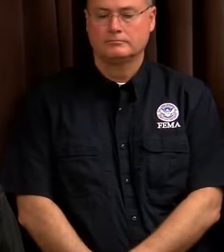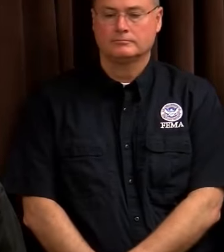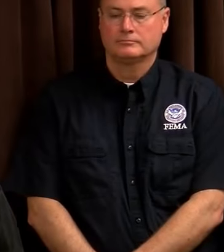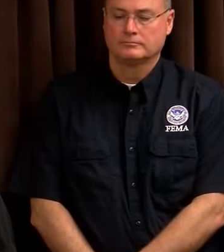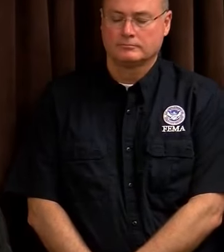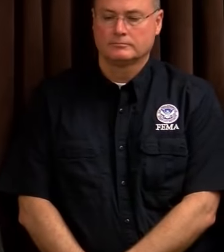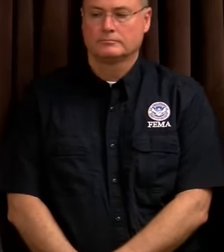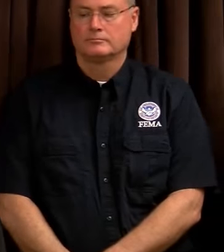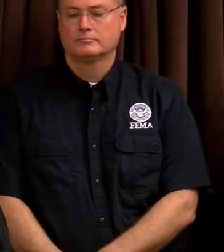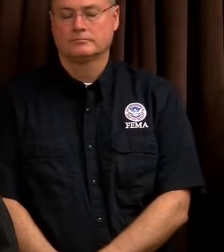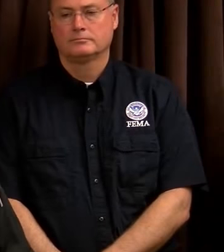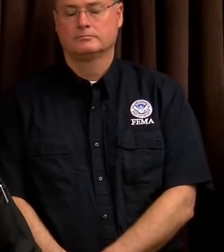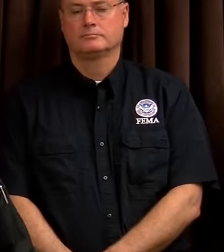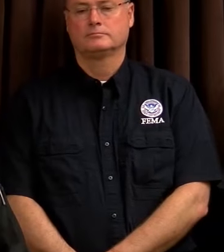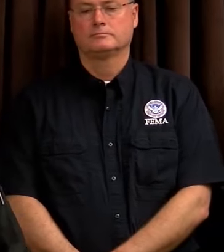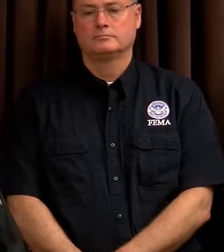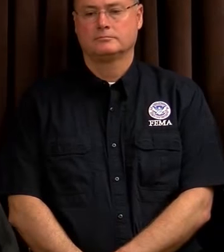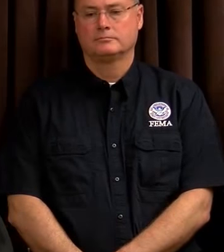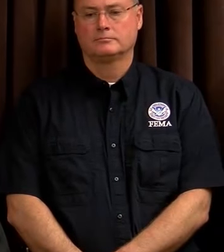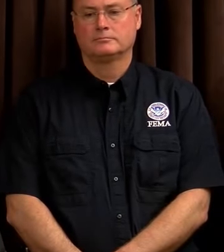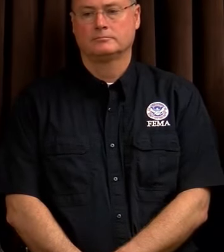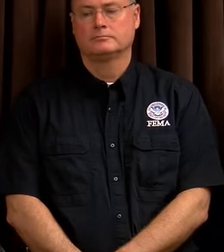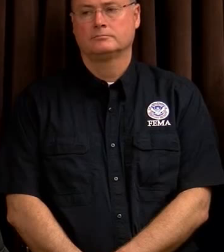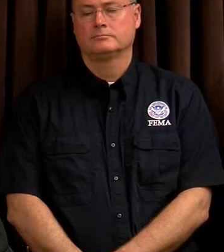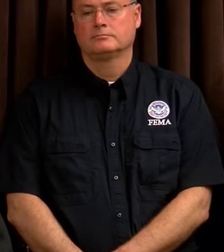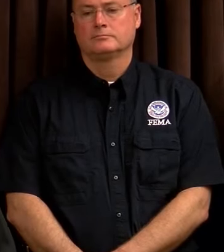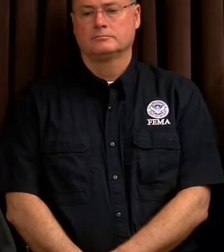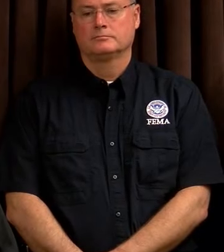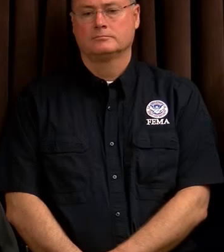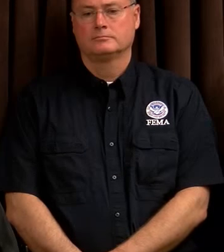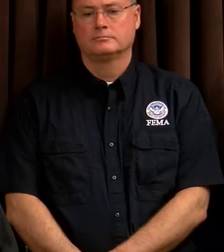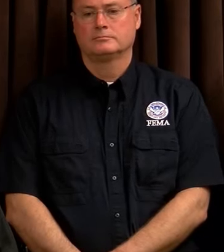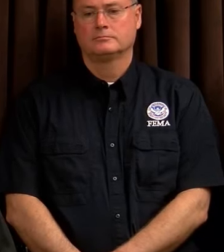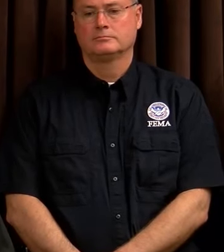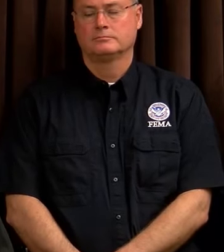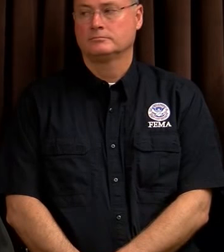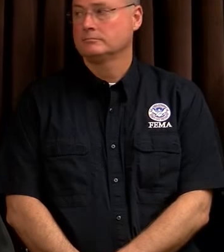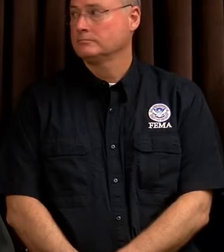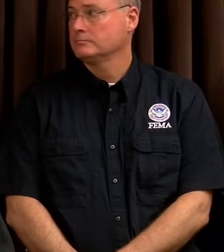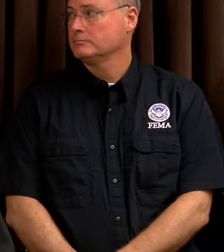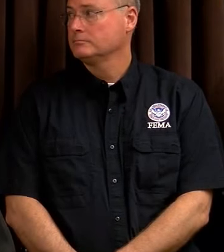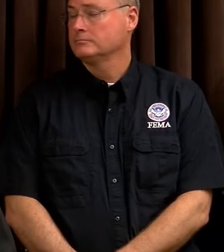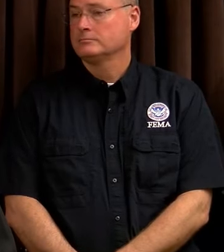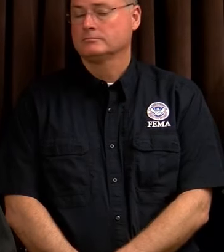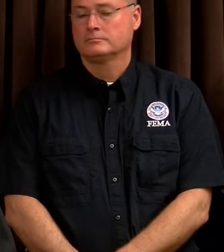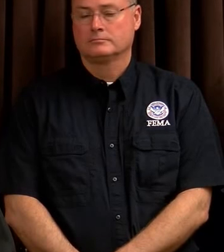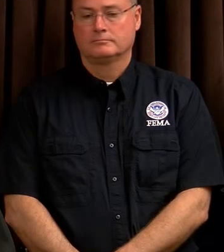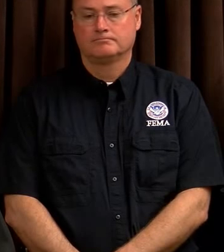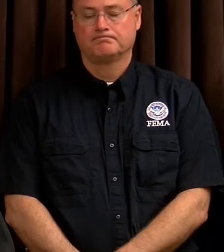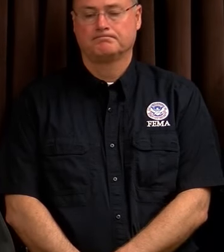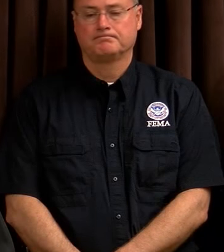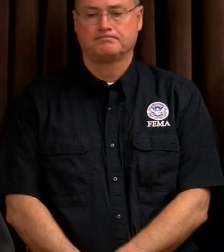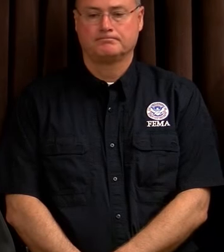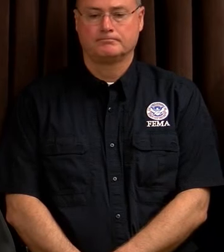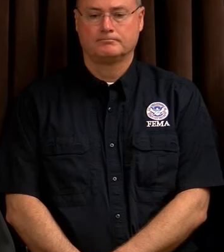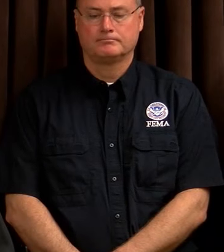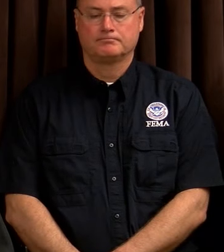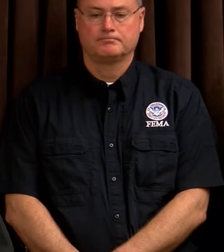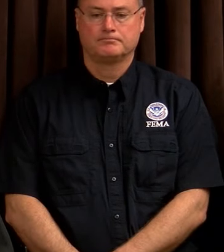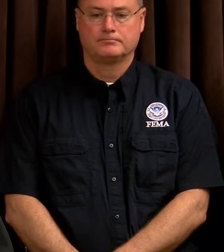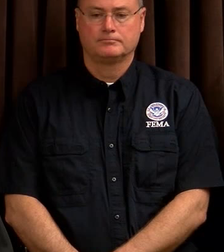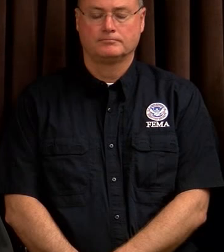Thanks, Supervisor. Mark Gilarducci, the director of California OES. Let me start off by